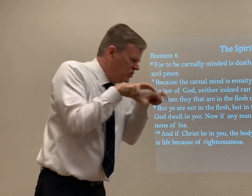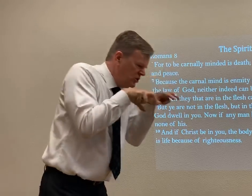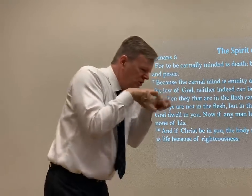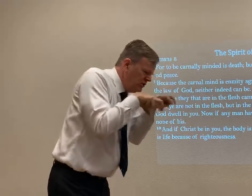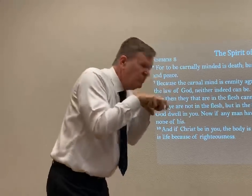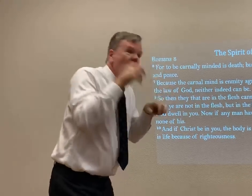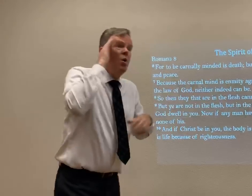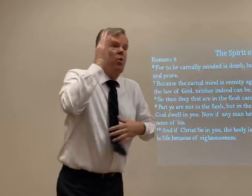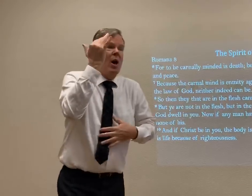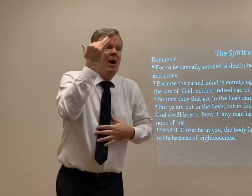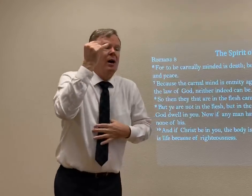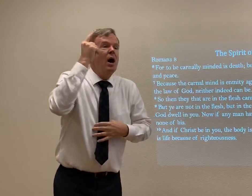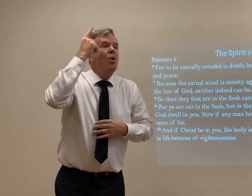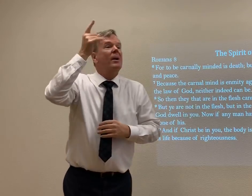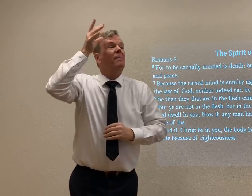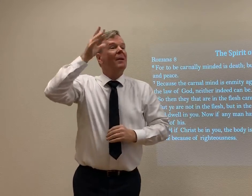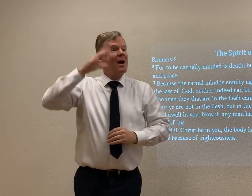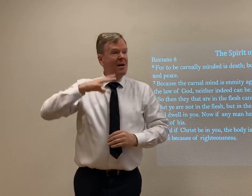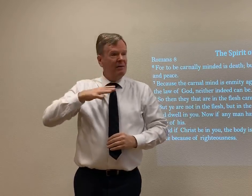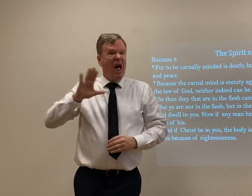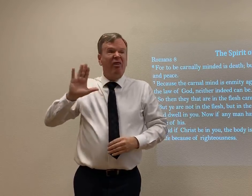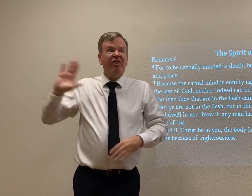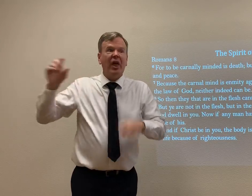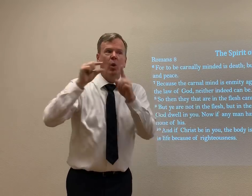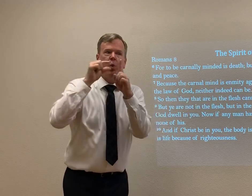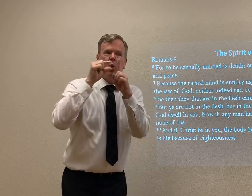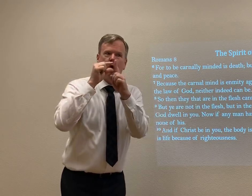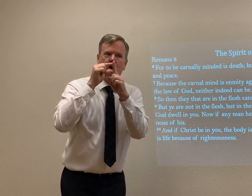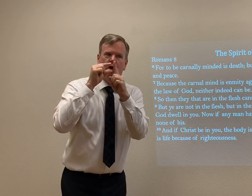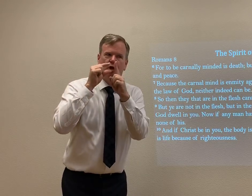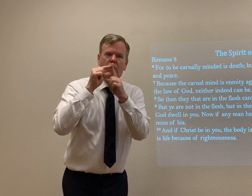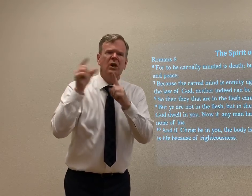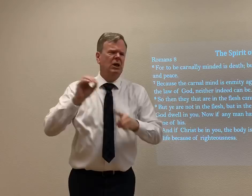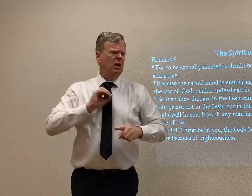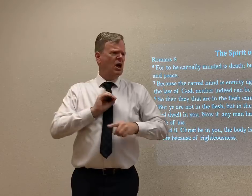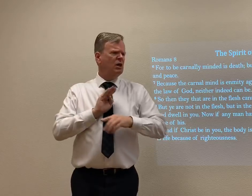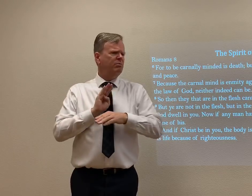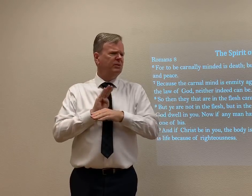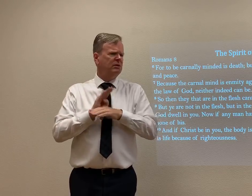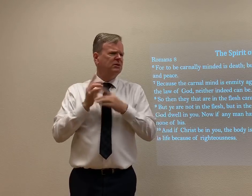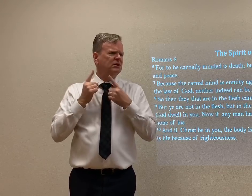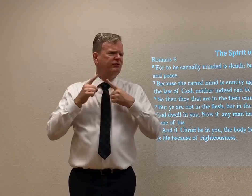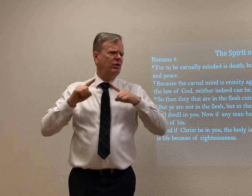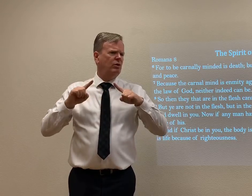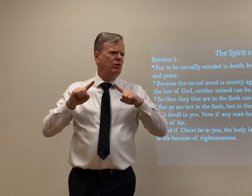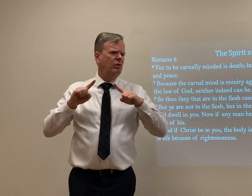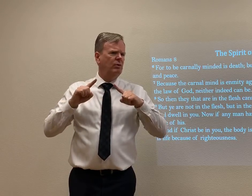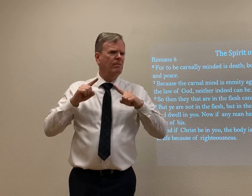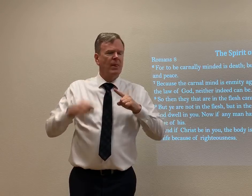serve it as your master. Because there was one man, and this is according to what he has said, and he was a business owner, very